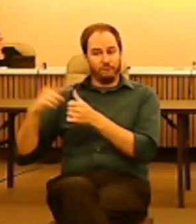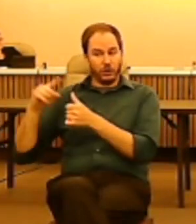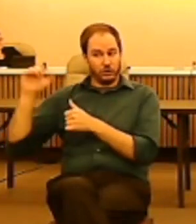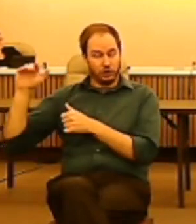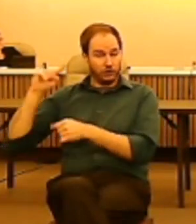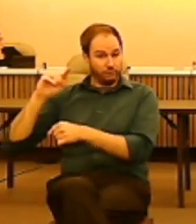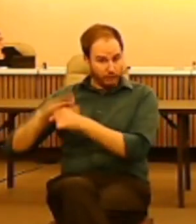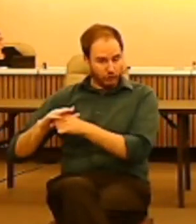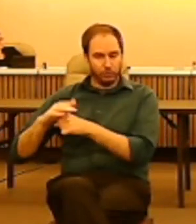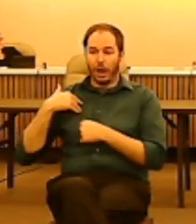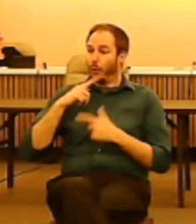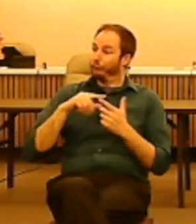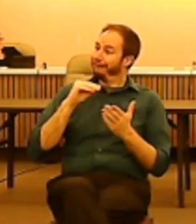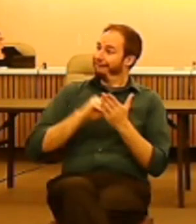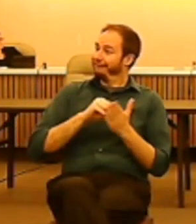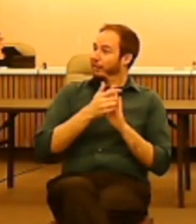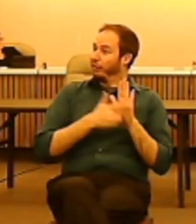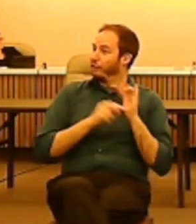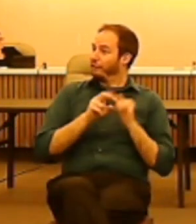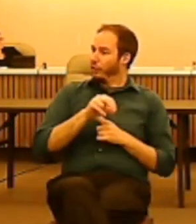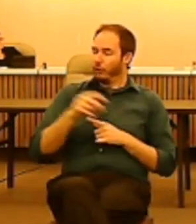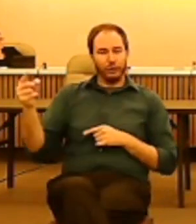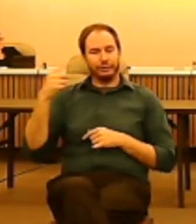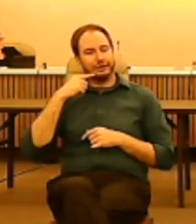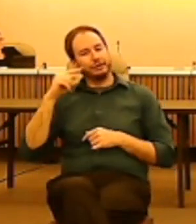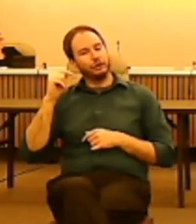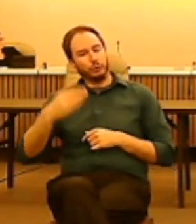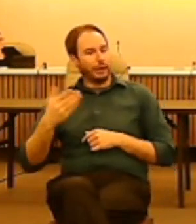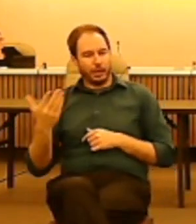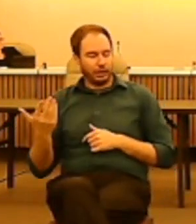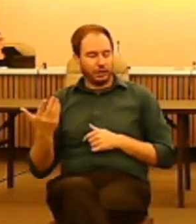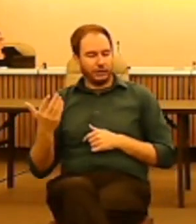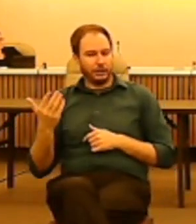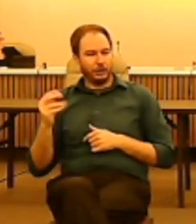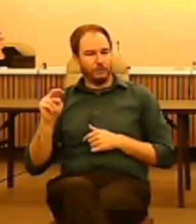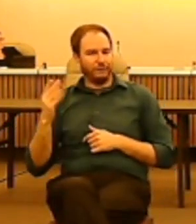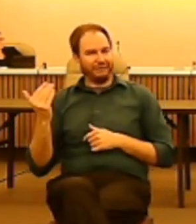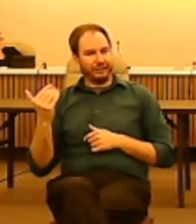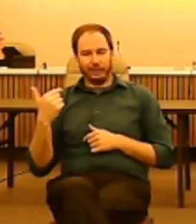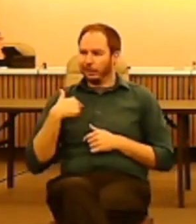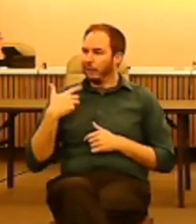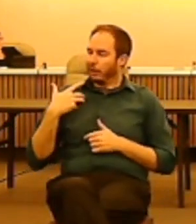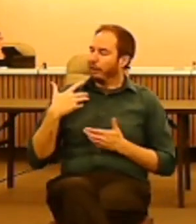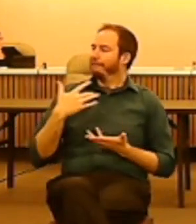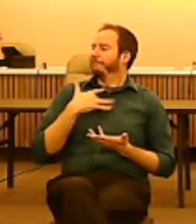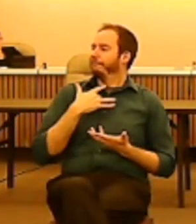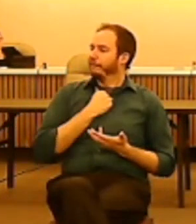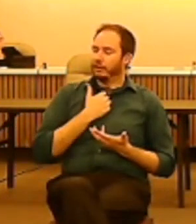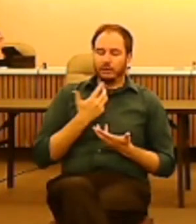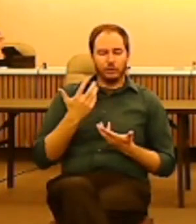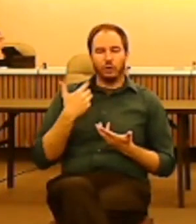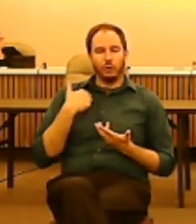because again, I would hate to put in the law that it's November 30th, and then we find out it's November 15th and we miss out. So until we